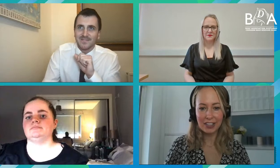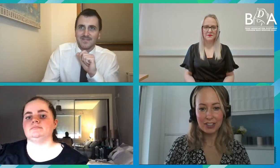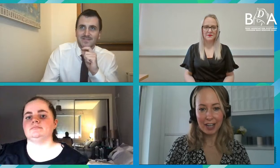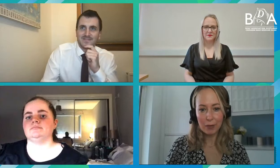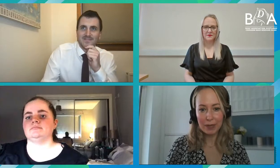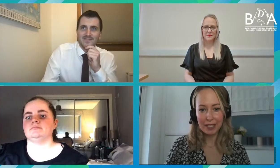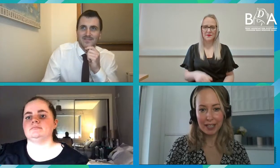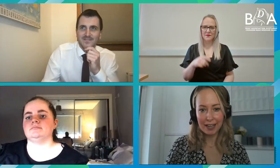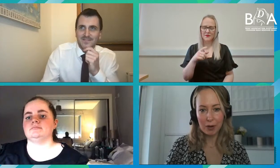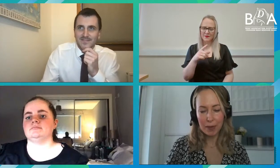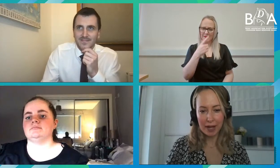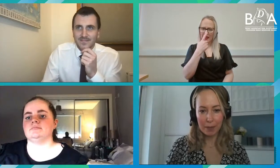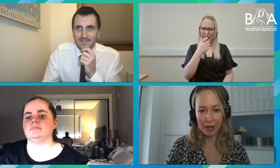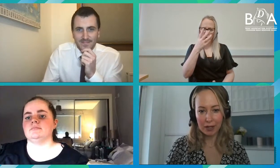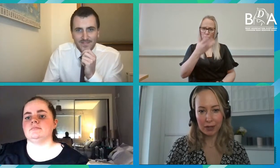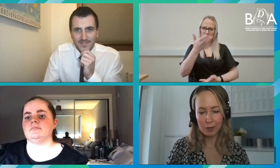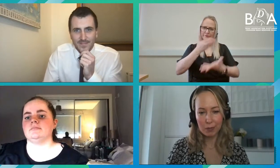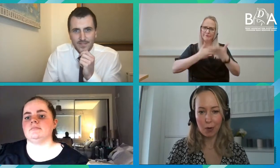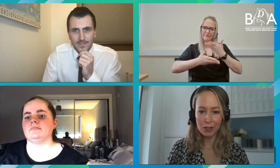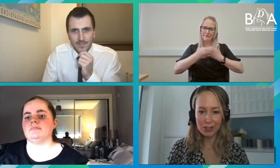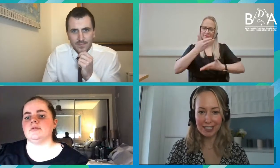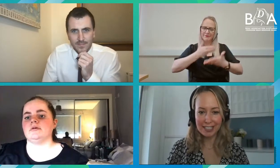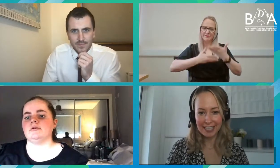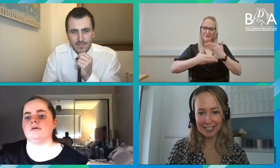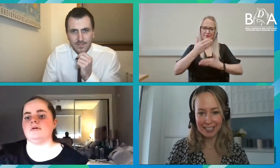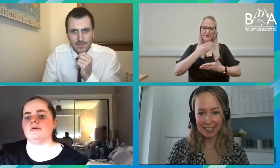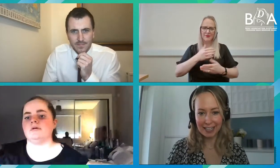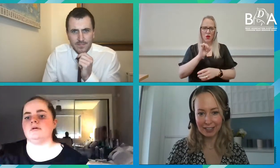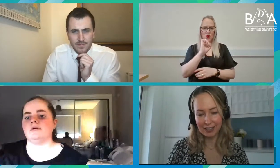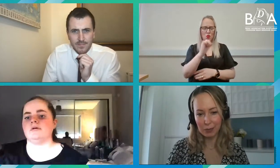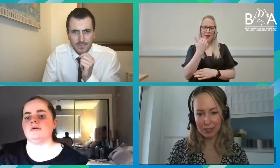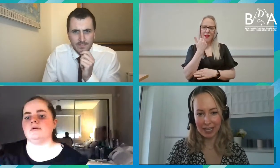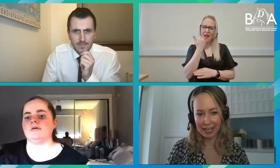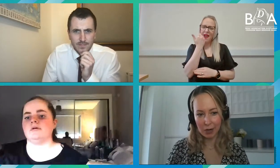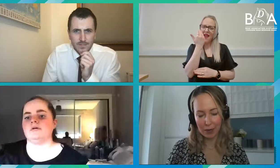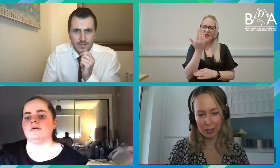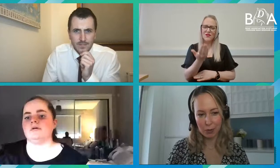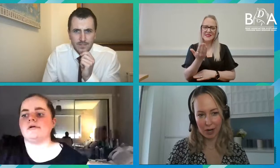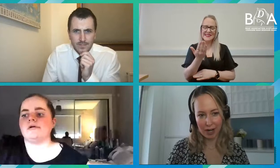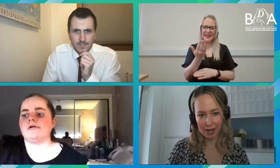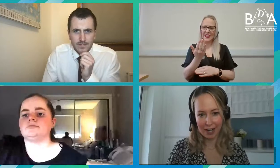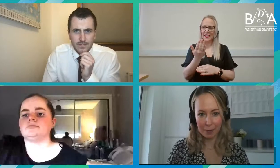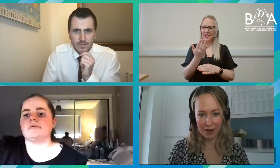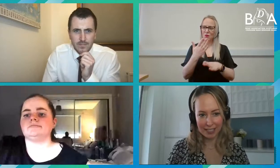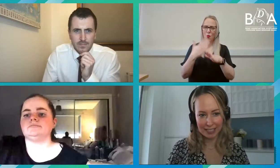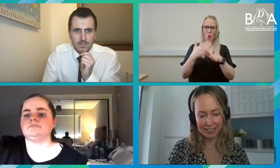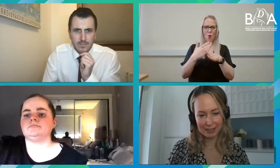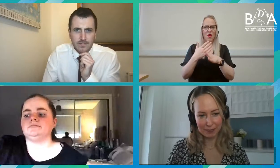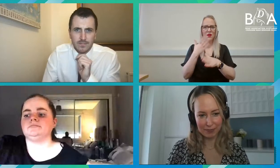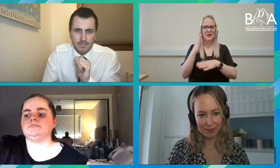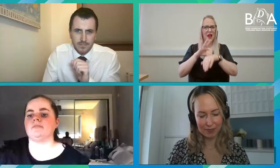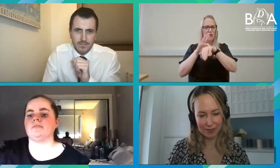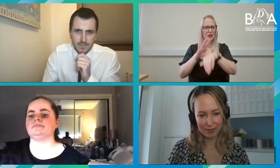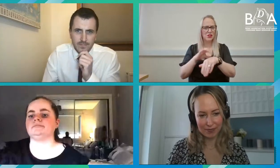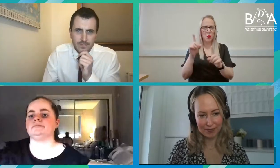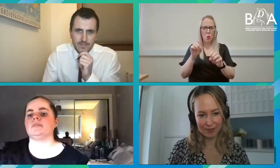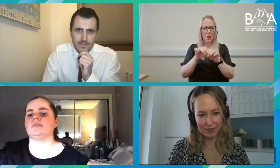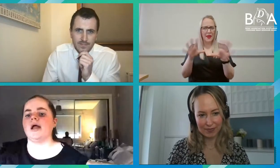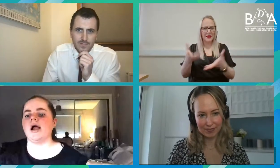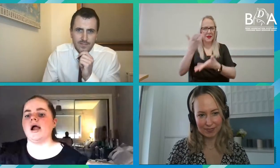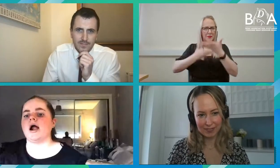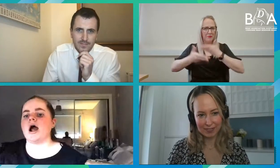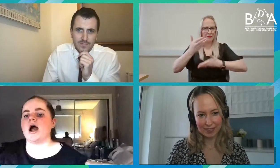And can you tell me a little bit about what your day-to-day was like when you were an apprentice?